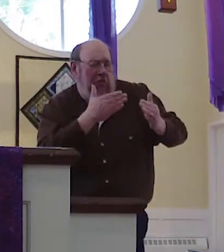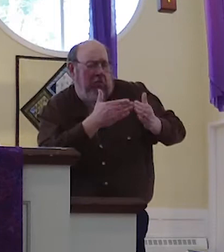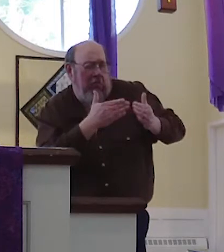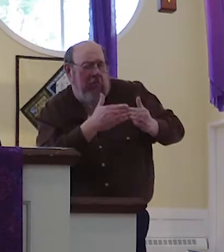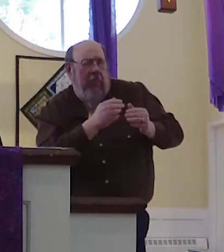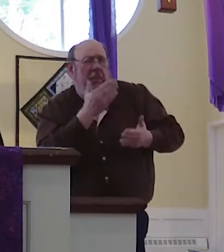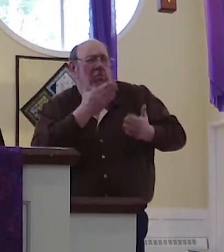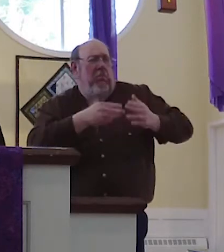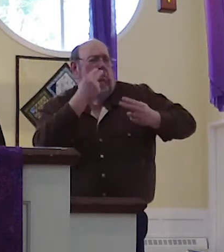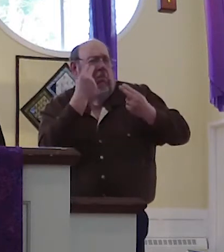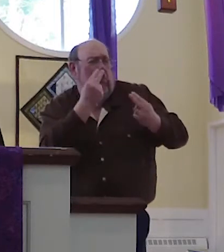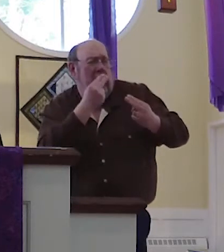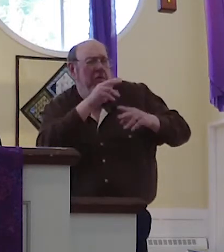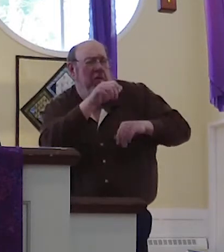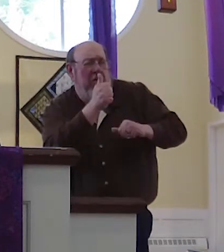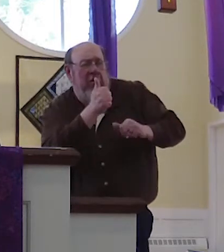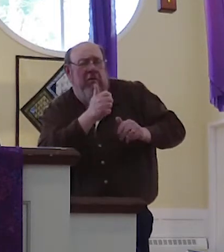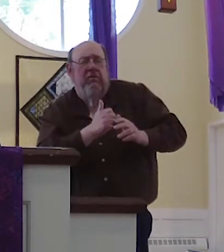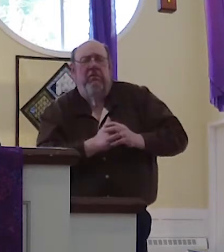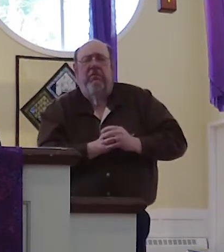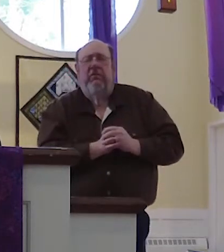they may be seen by others.